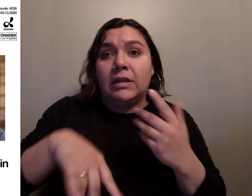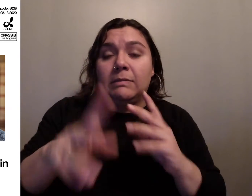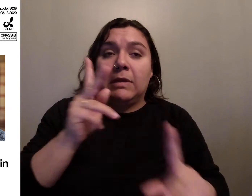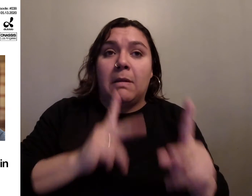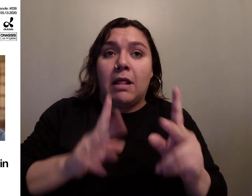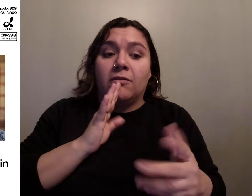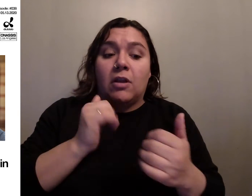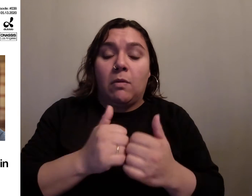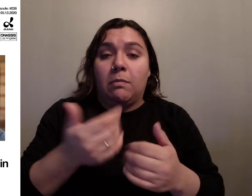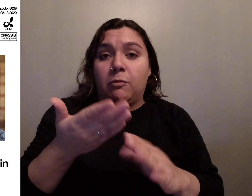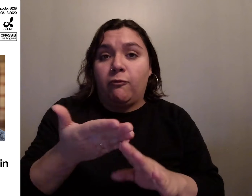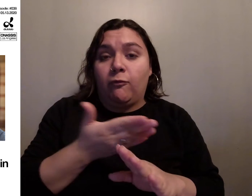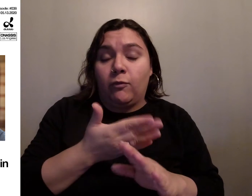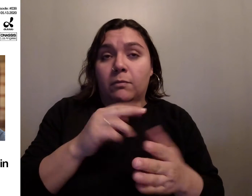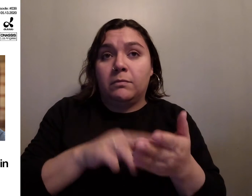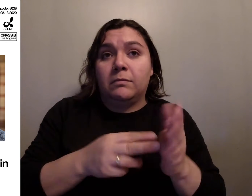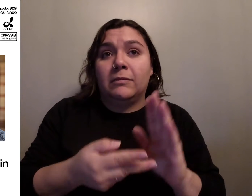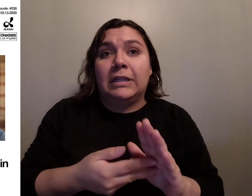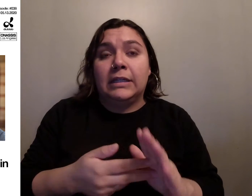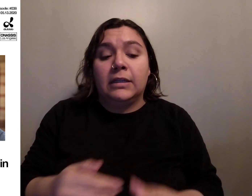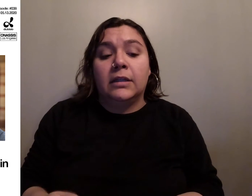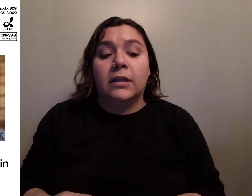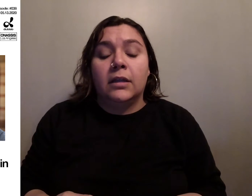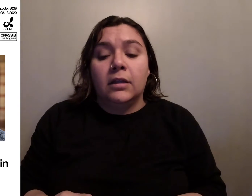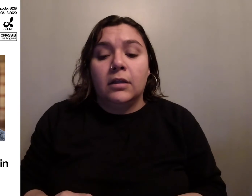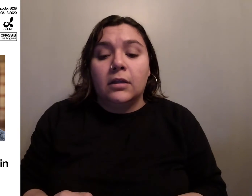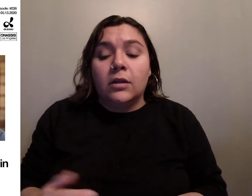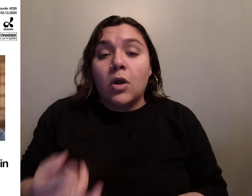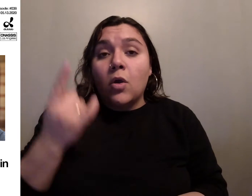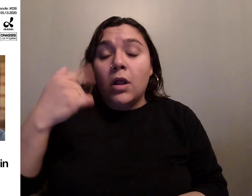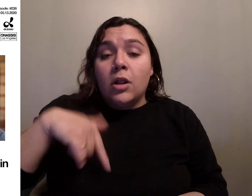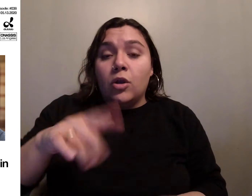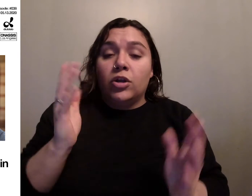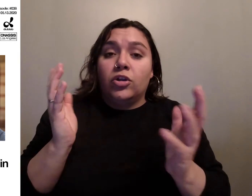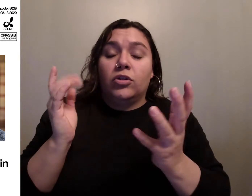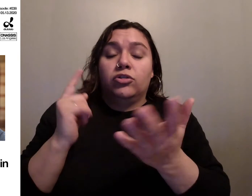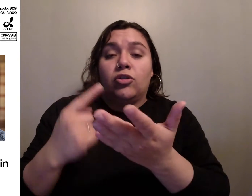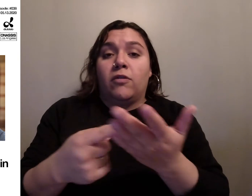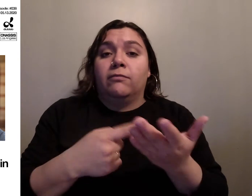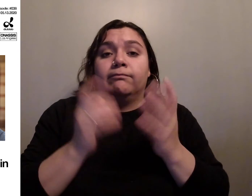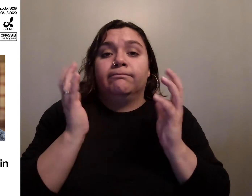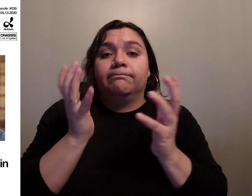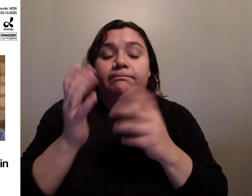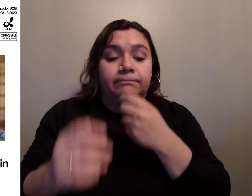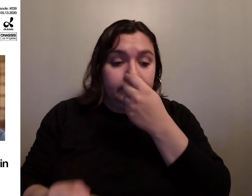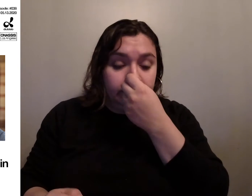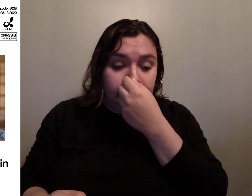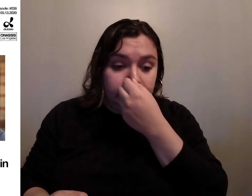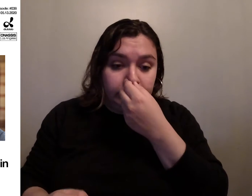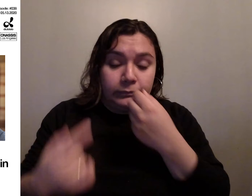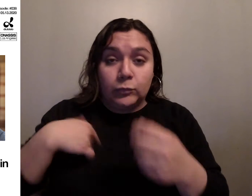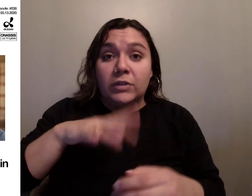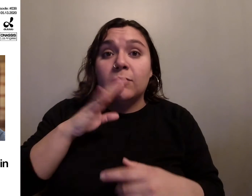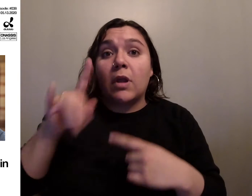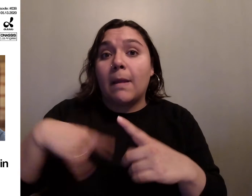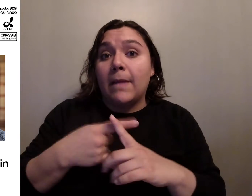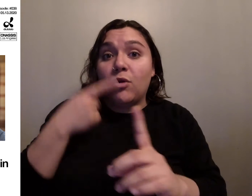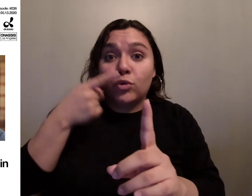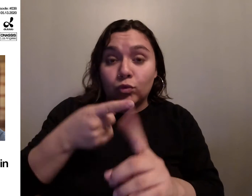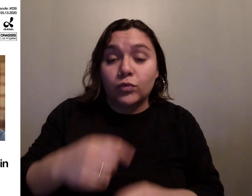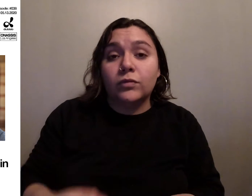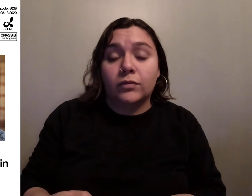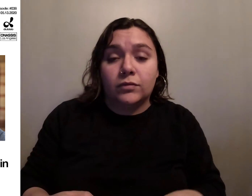I might even refer to some of the people I've spoken to, because in a sense, at least in one of the